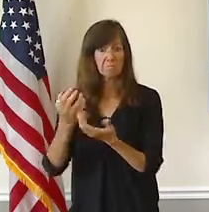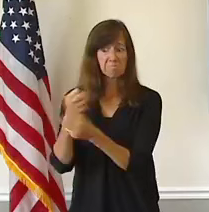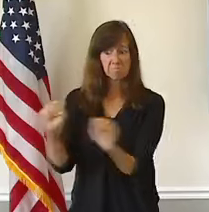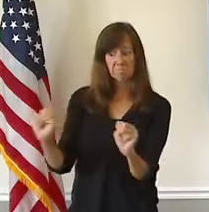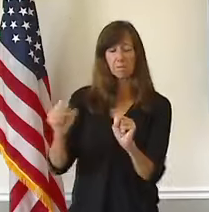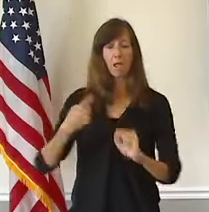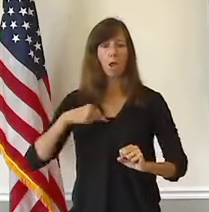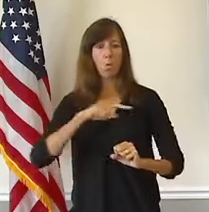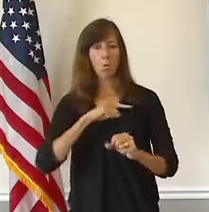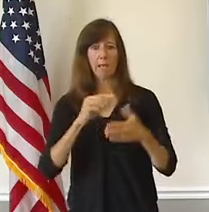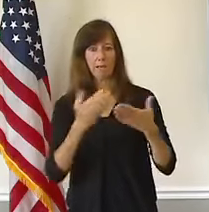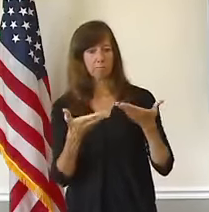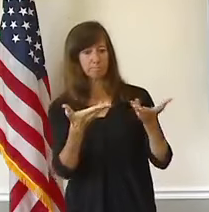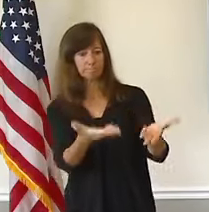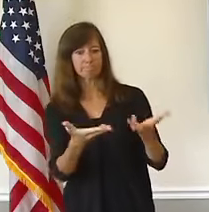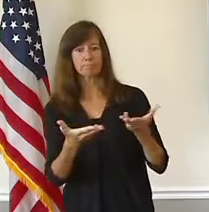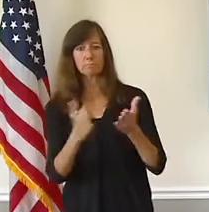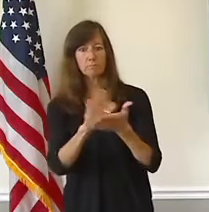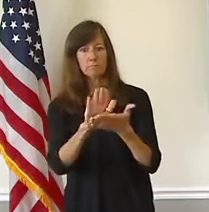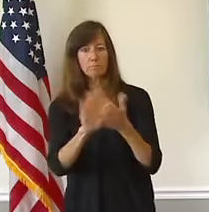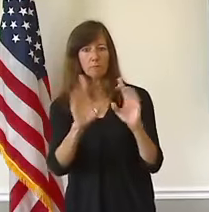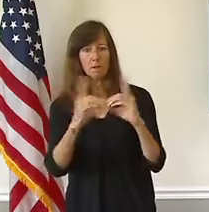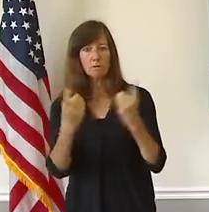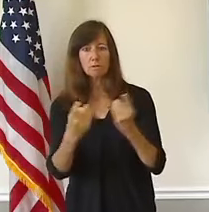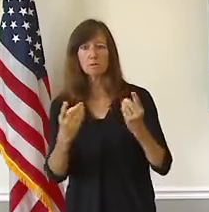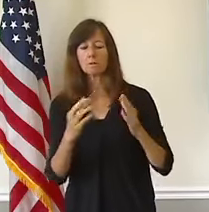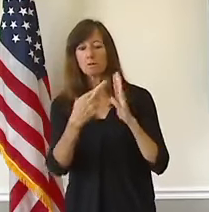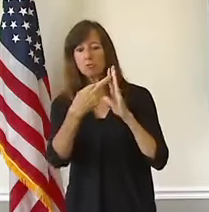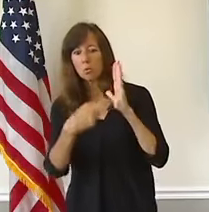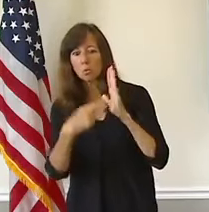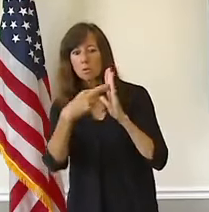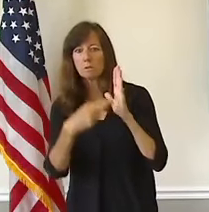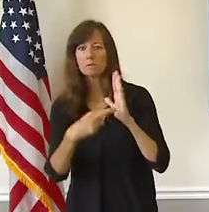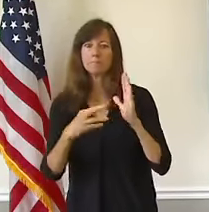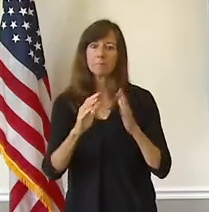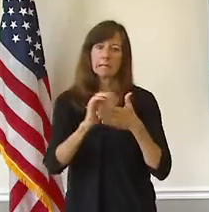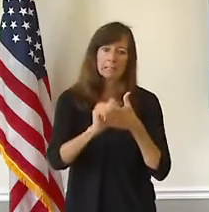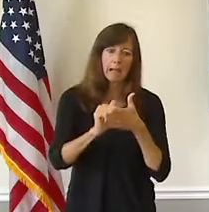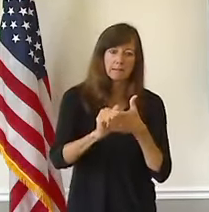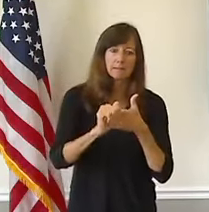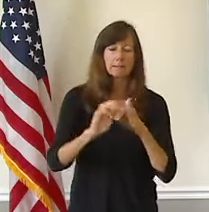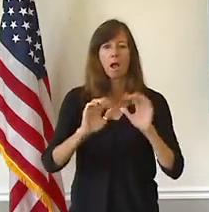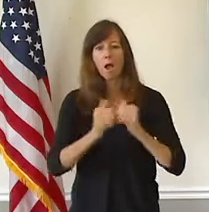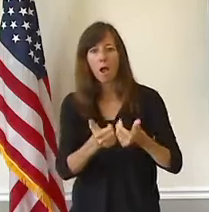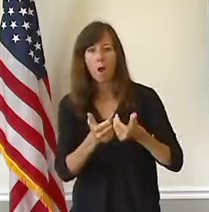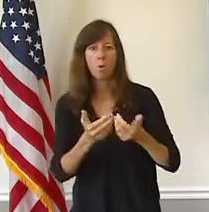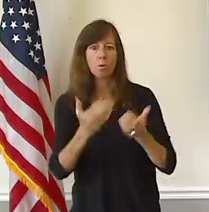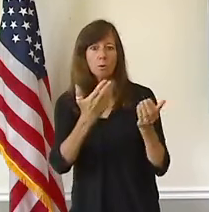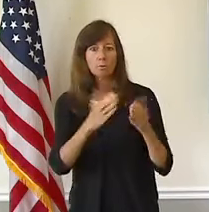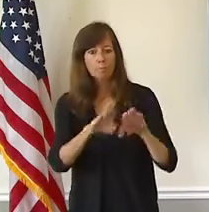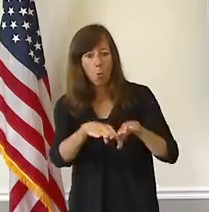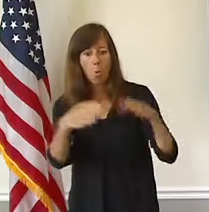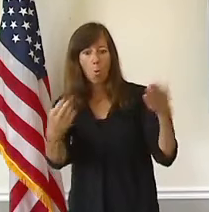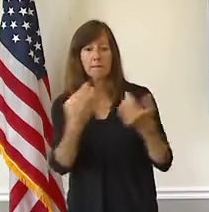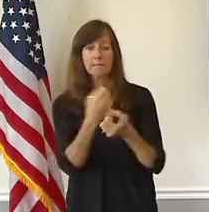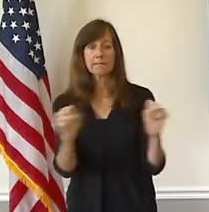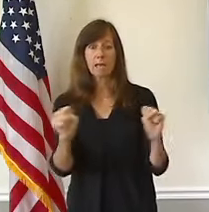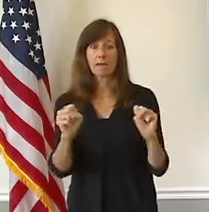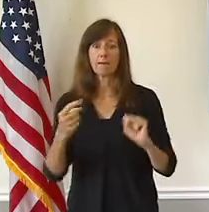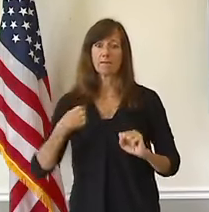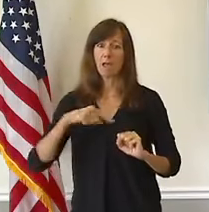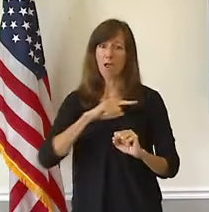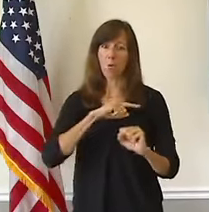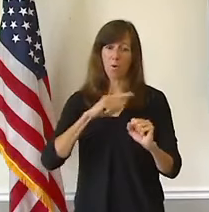the safest possible. That's really our role, although I do think as a county we've sort of done more than some others to provide that